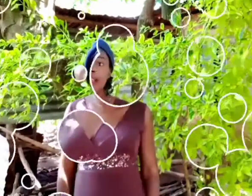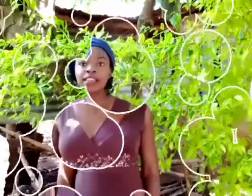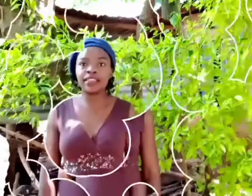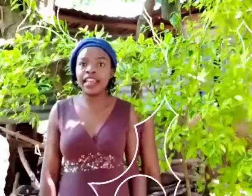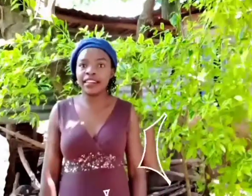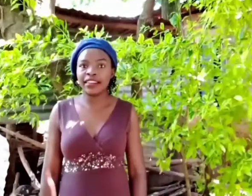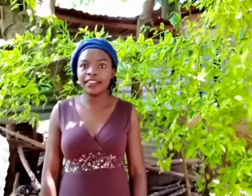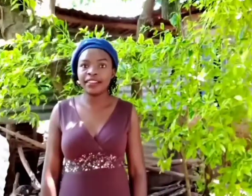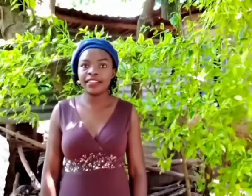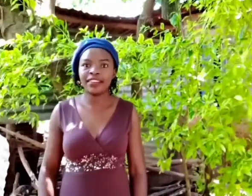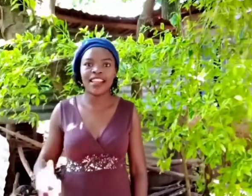side,